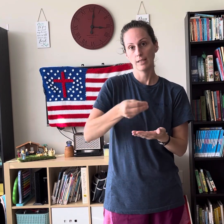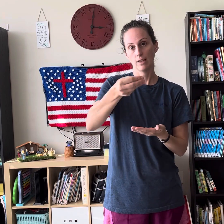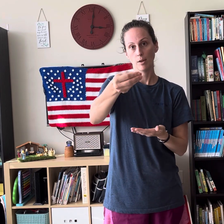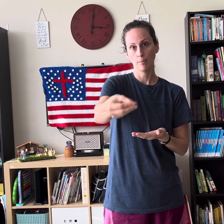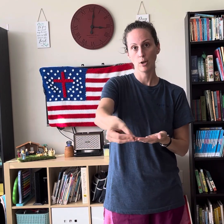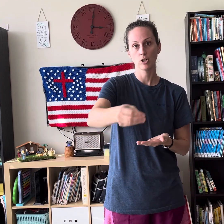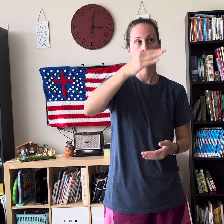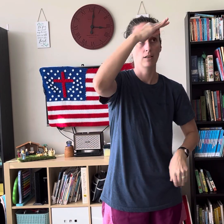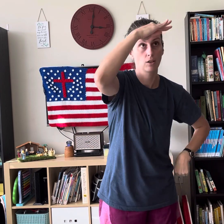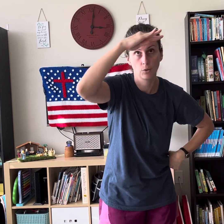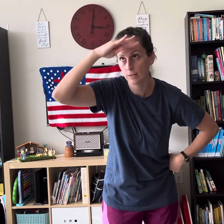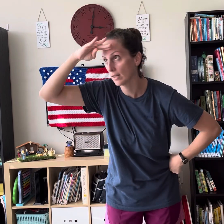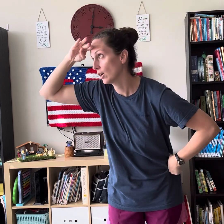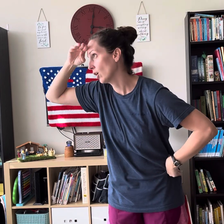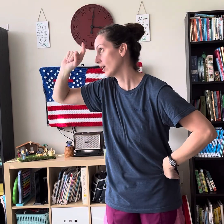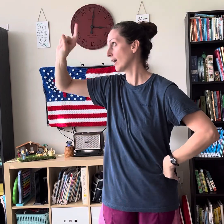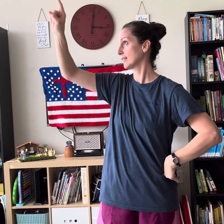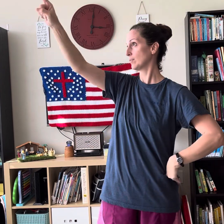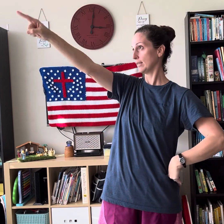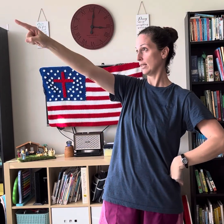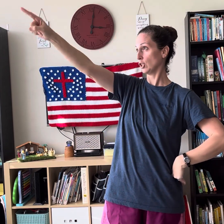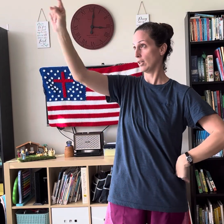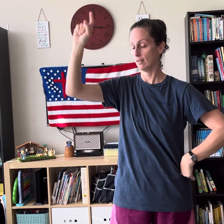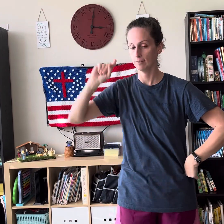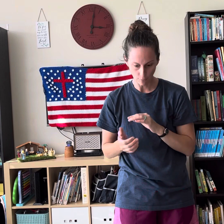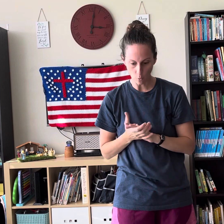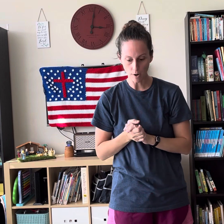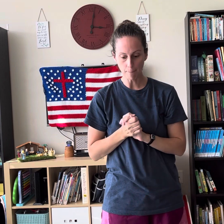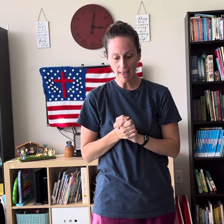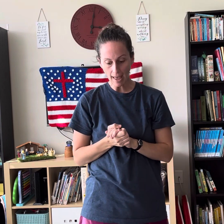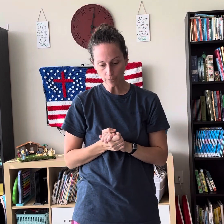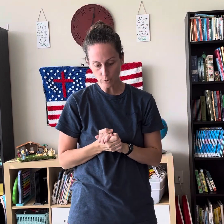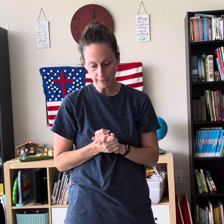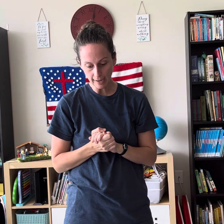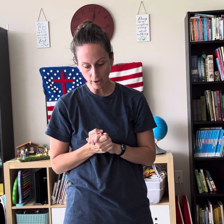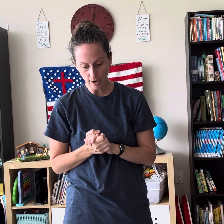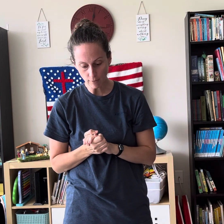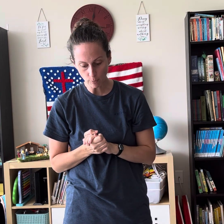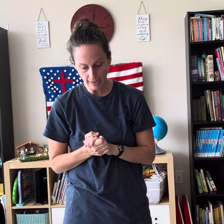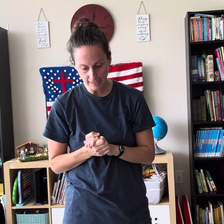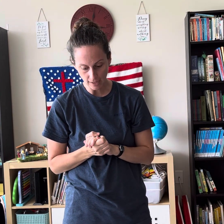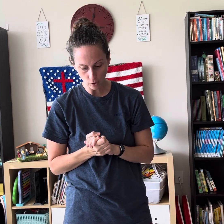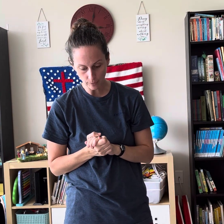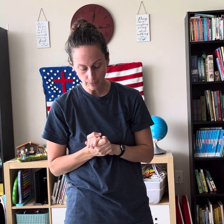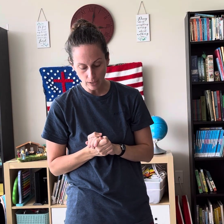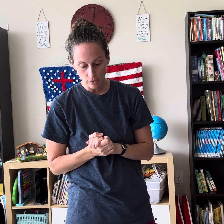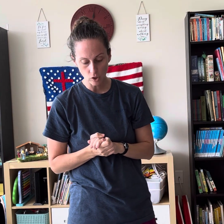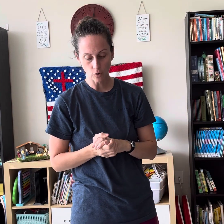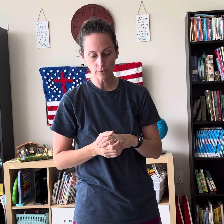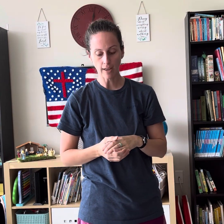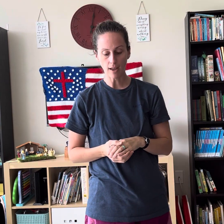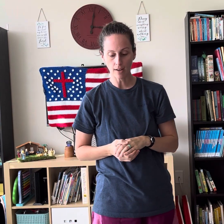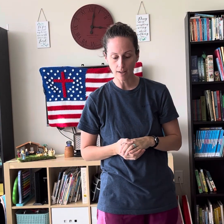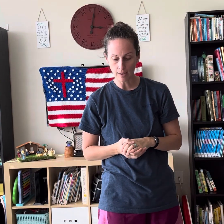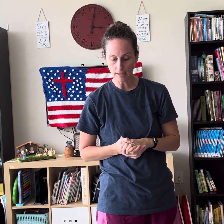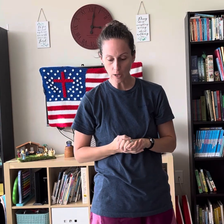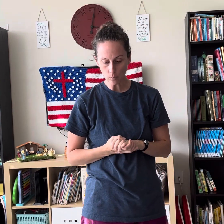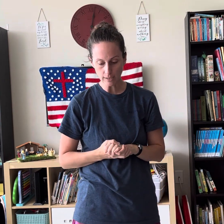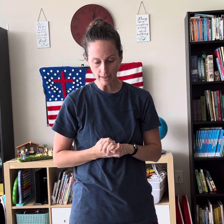Louisiana Purchase and the Lewis and Clark Expedition. For math, we're doing the area of a rectangle. So for that, it equals the length